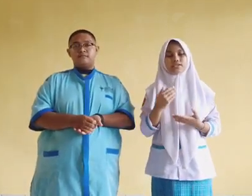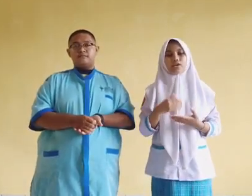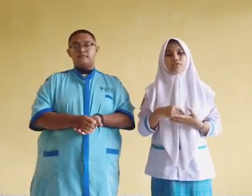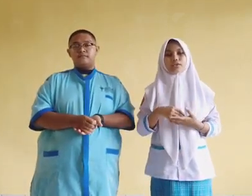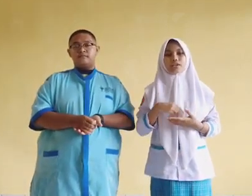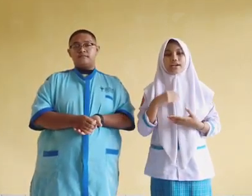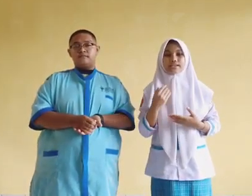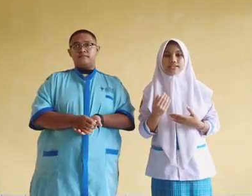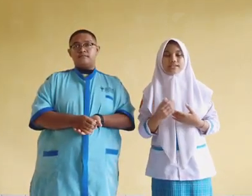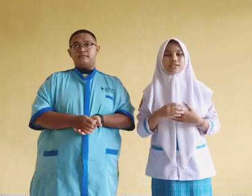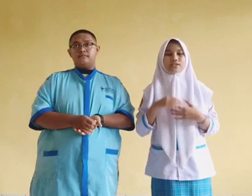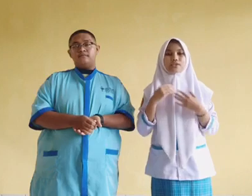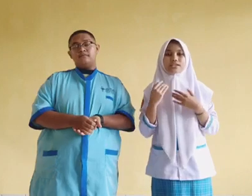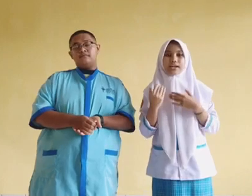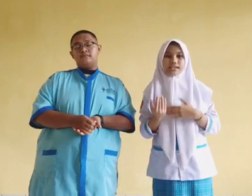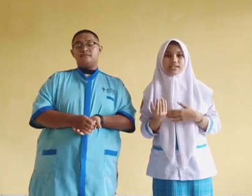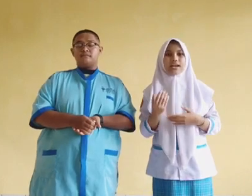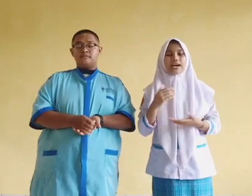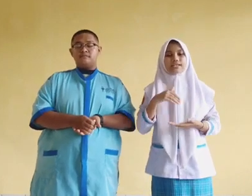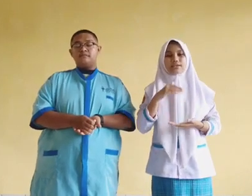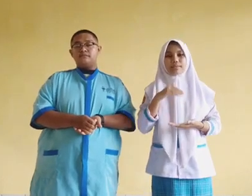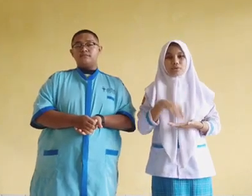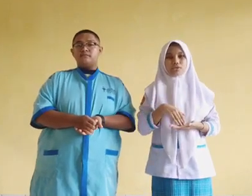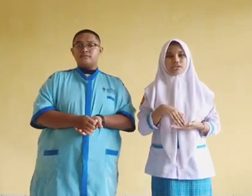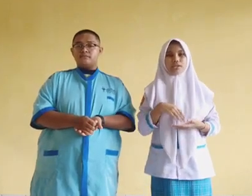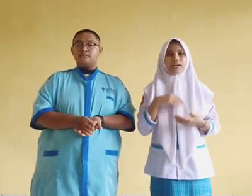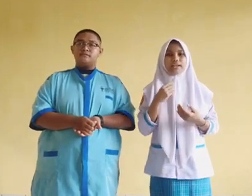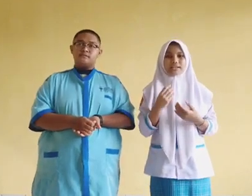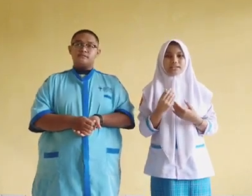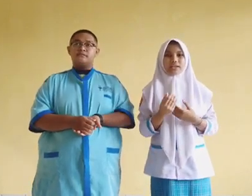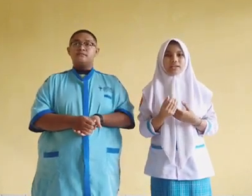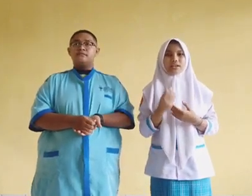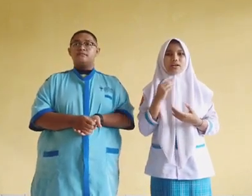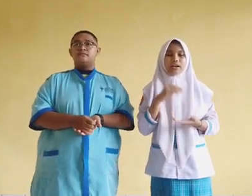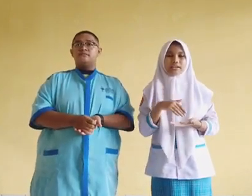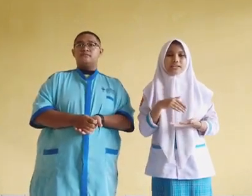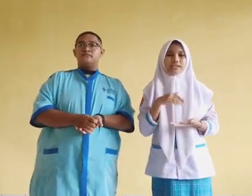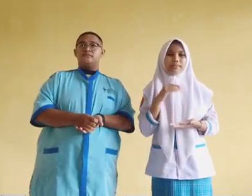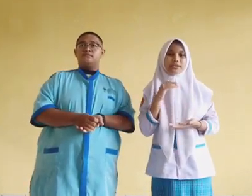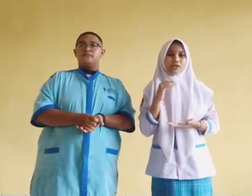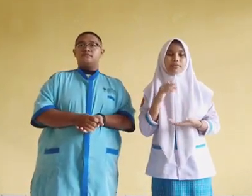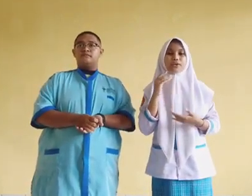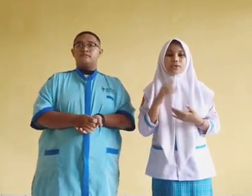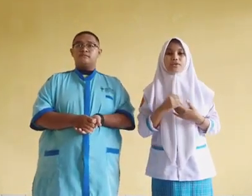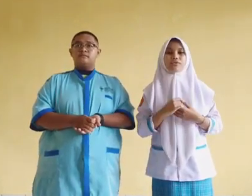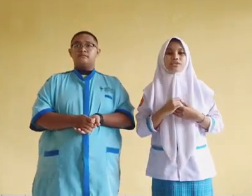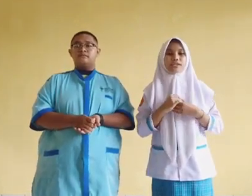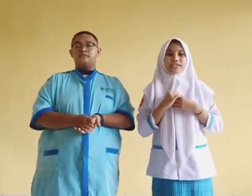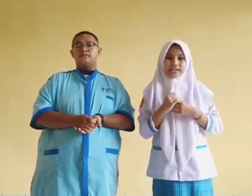of water hyacinths and the rice husk as the producer electrical energy based on microbial fossil